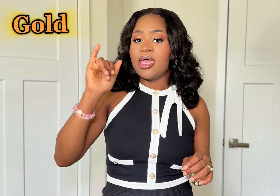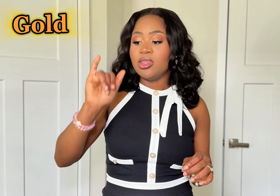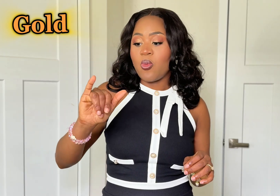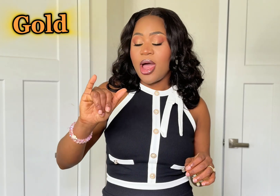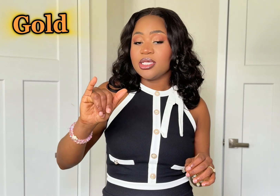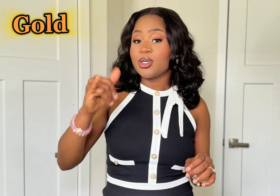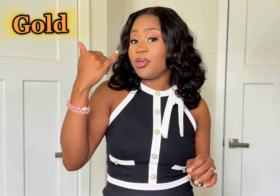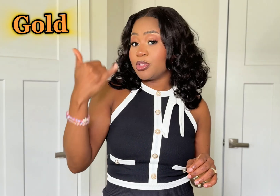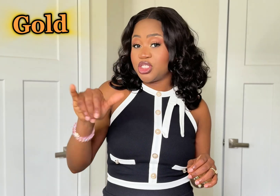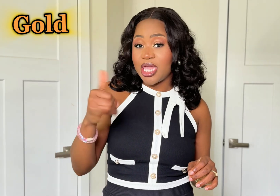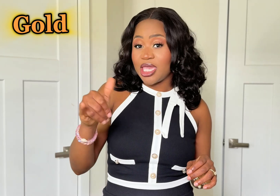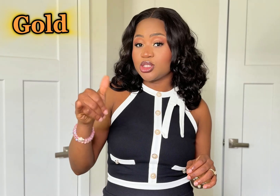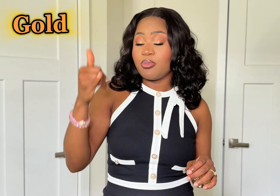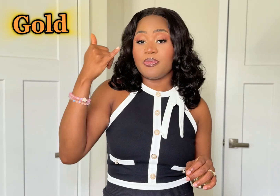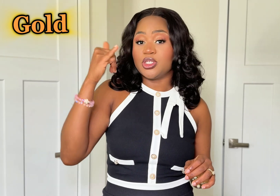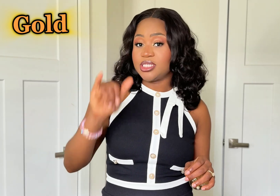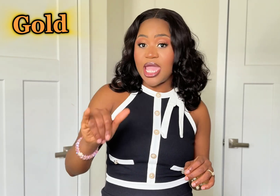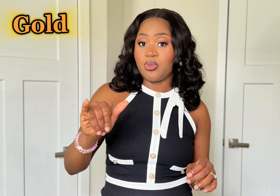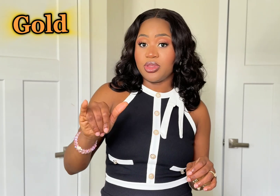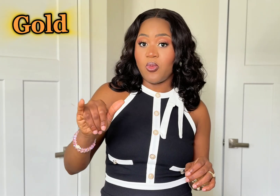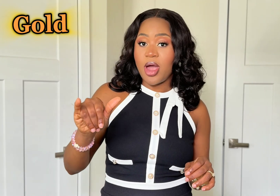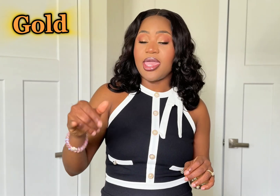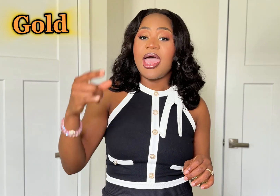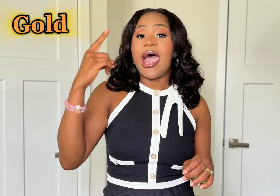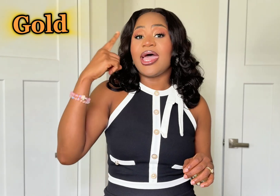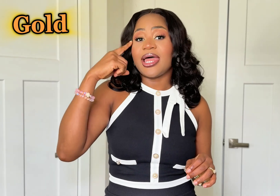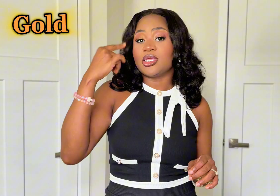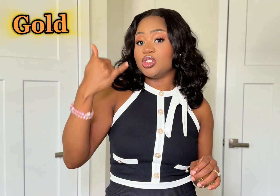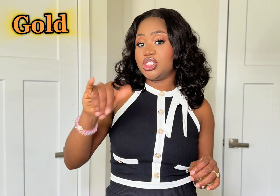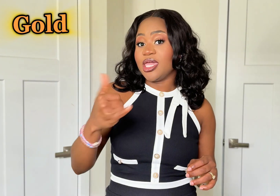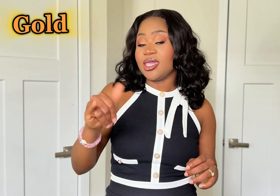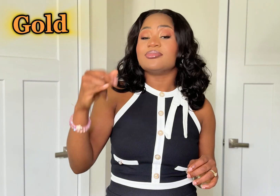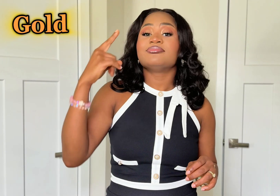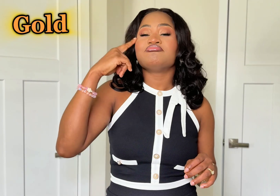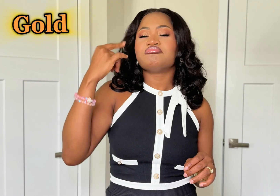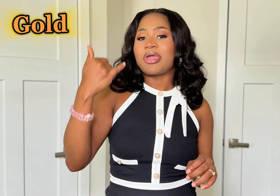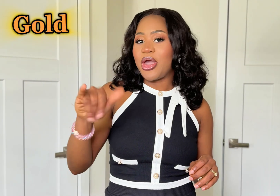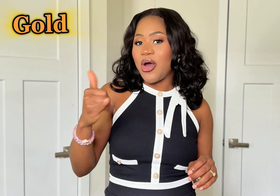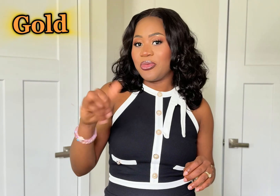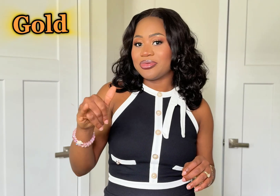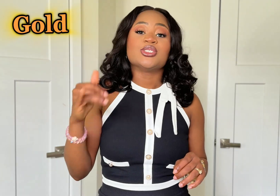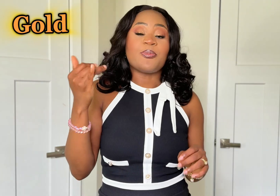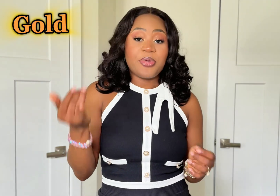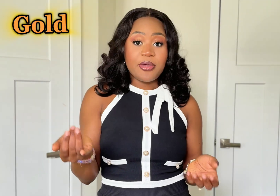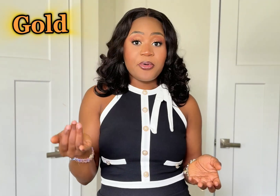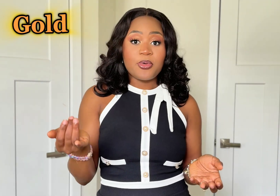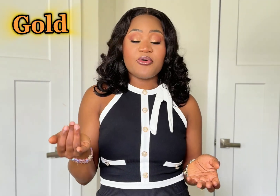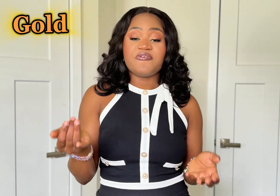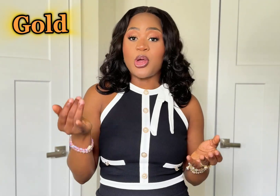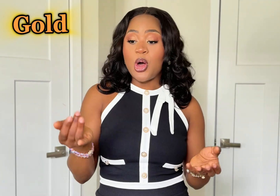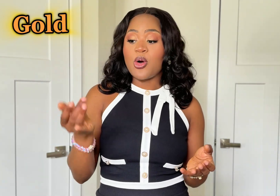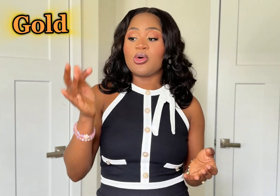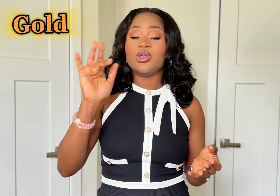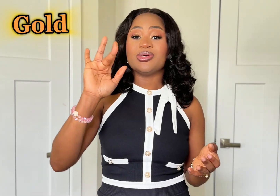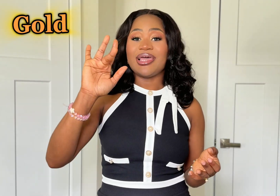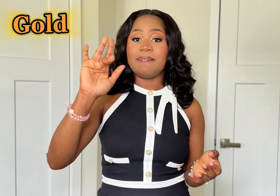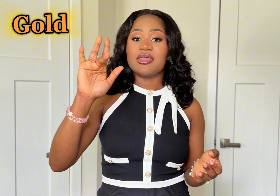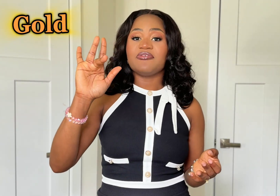the Y, some people shake it, some people just end with the Y. I like to shake it. Gold. So people for gold use their middle